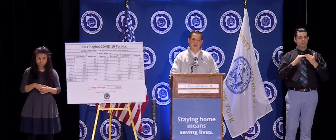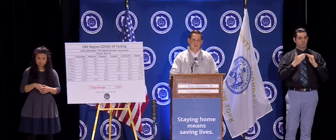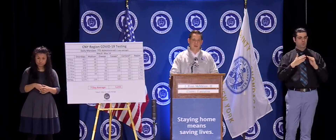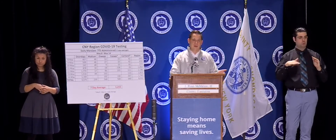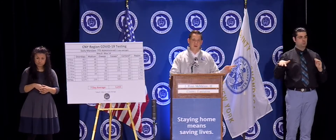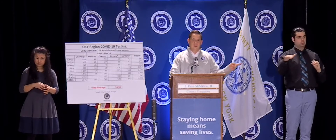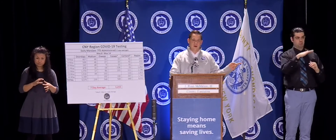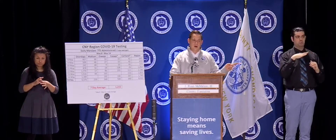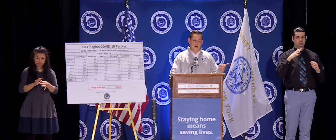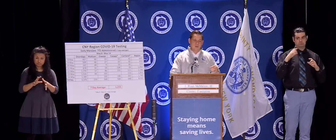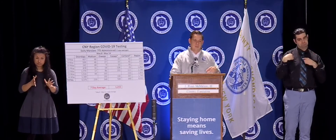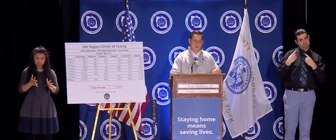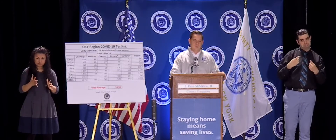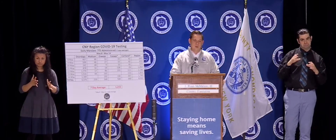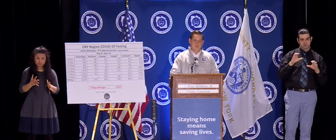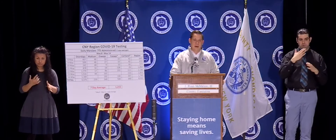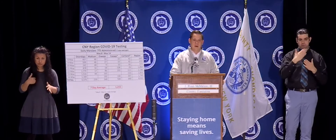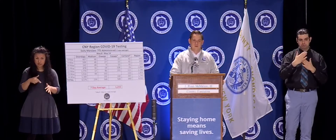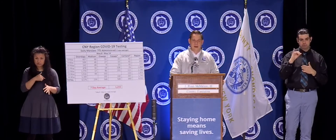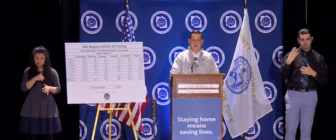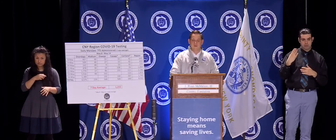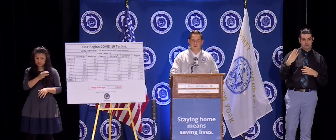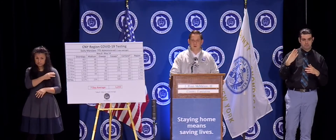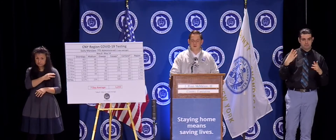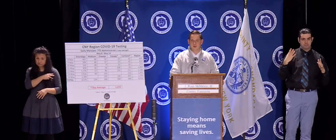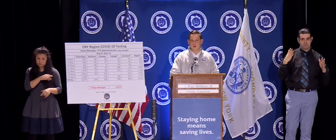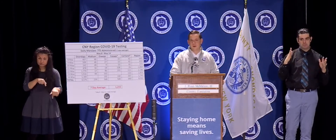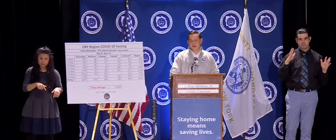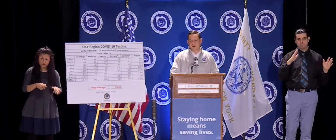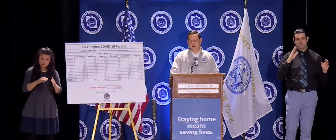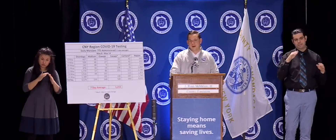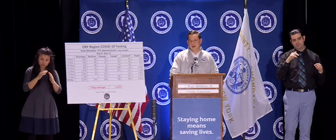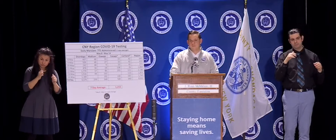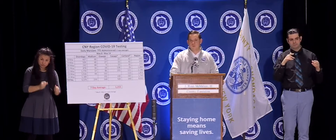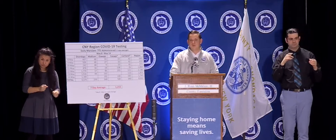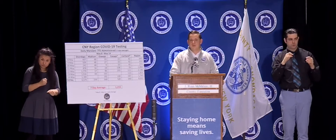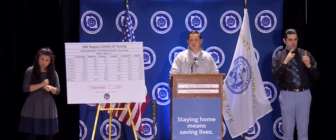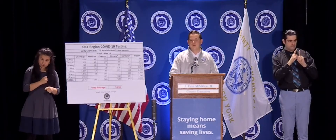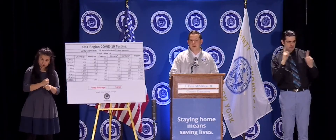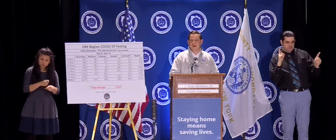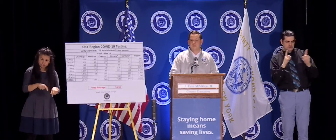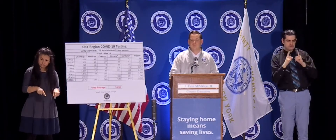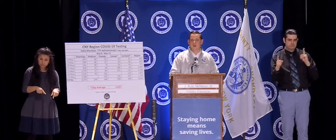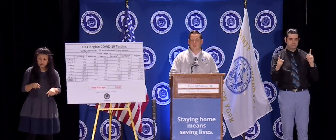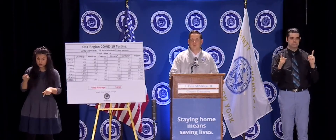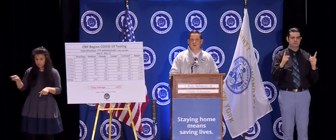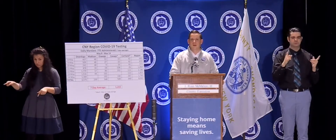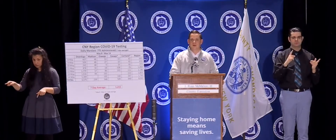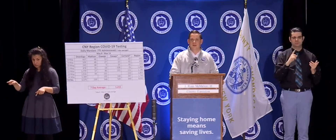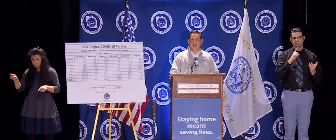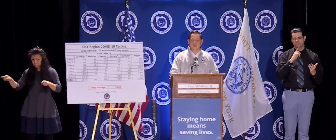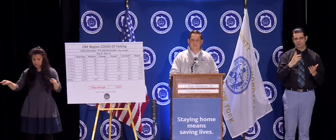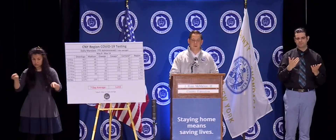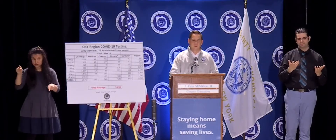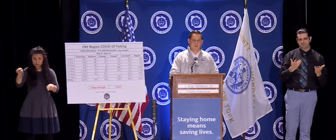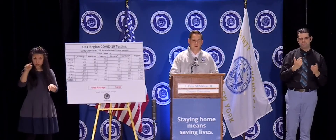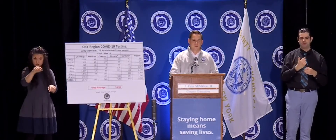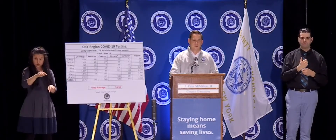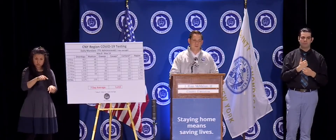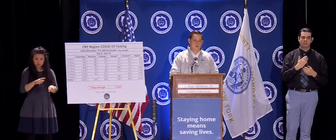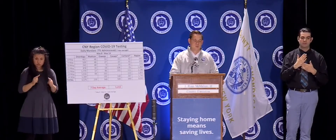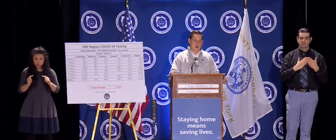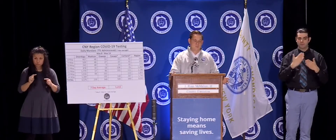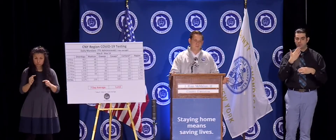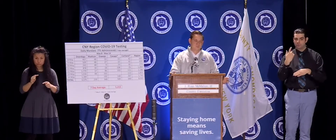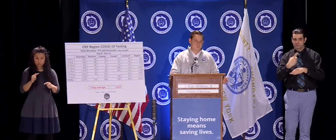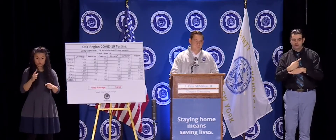to traveling with miles back and forth. So we've had really good days, but you know,